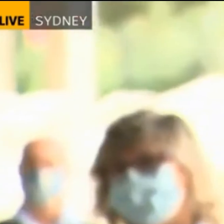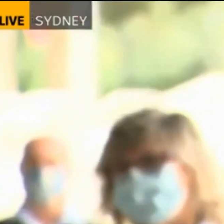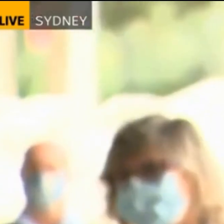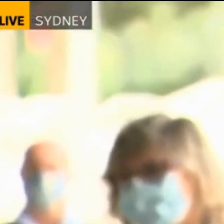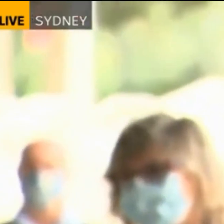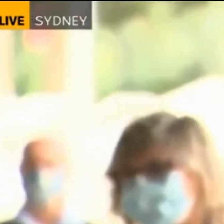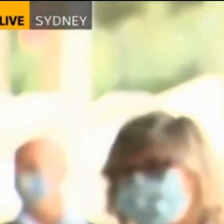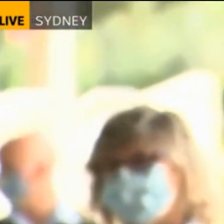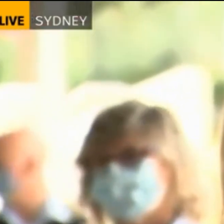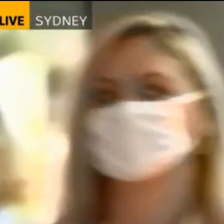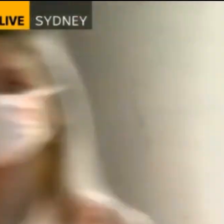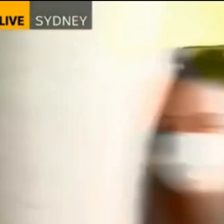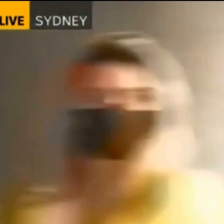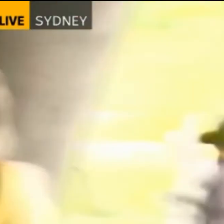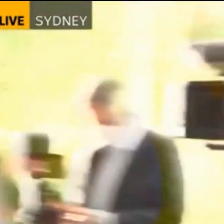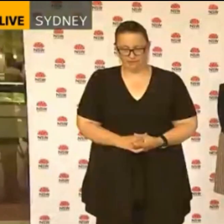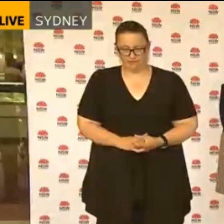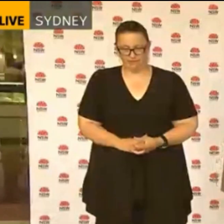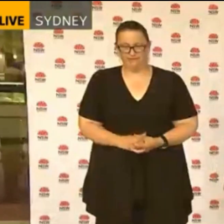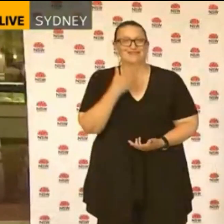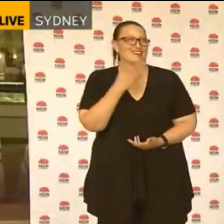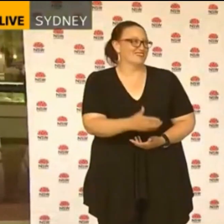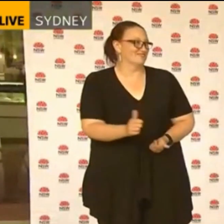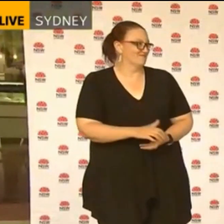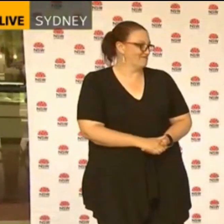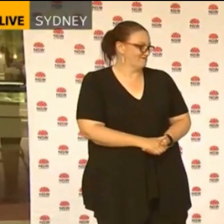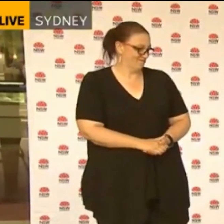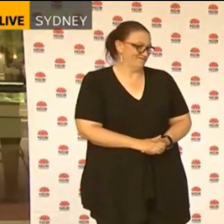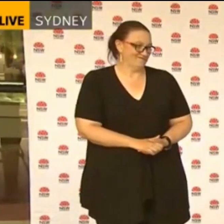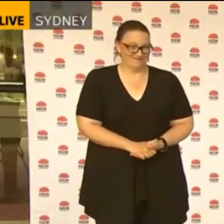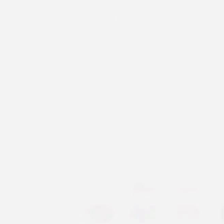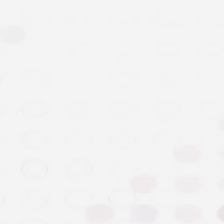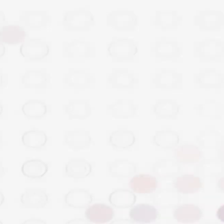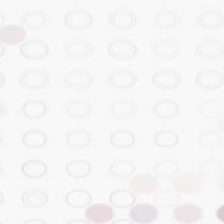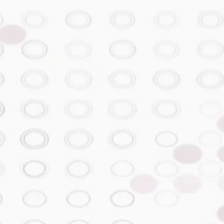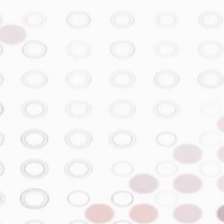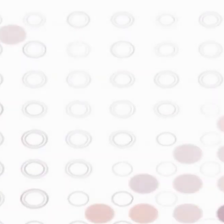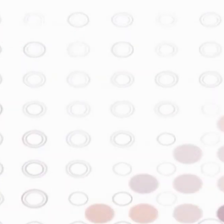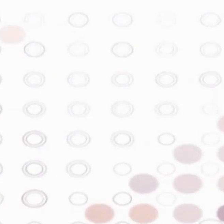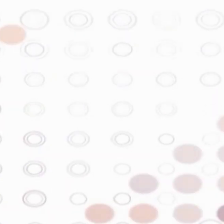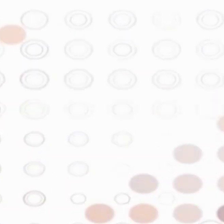Thank you. Sorry, is that it? Yeah, thank you.